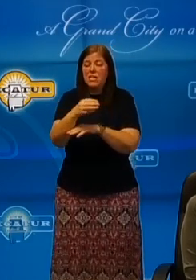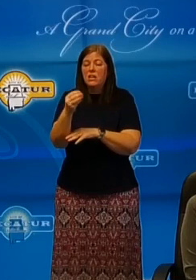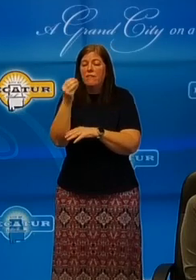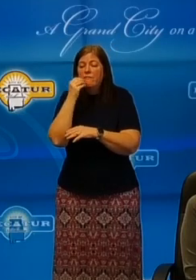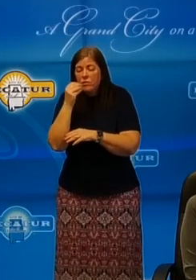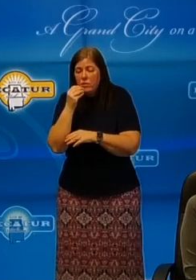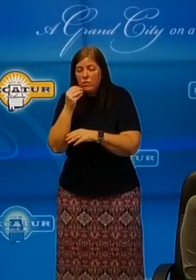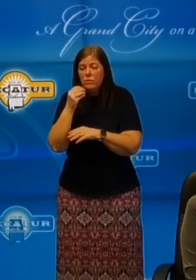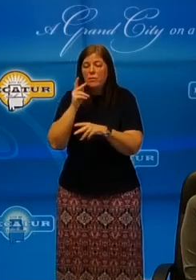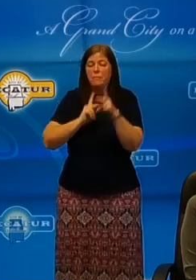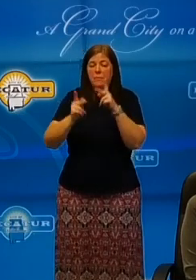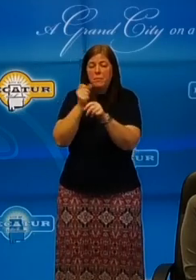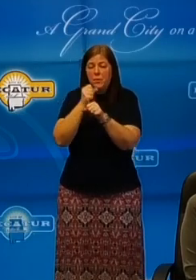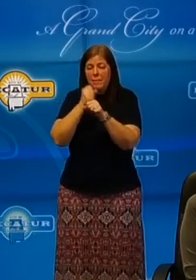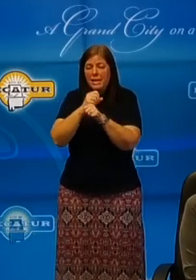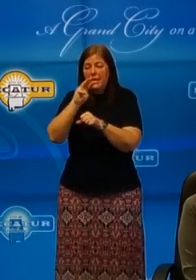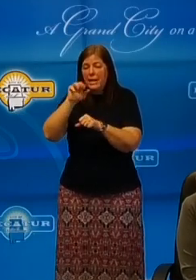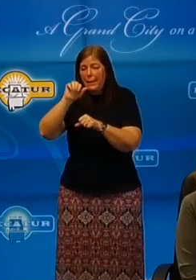masks, things of that nature.